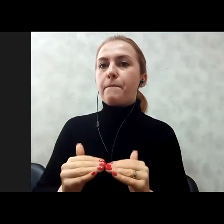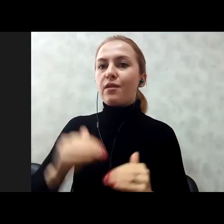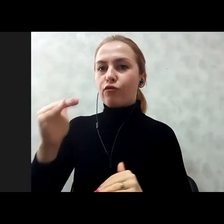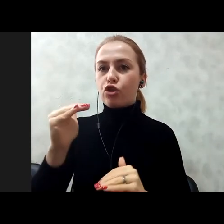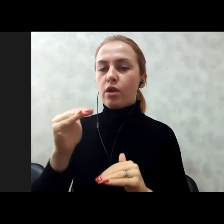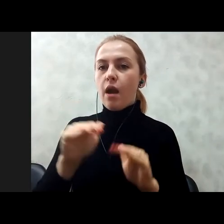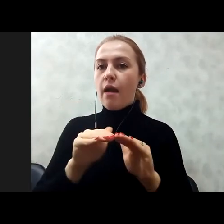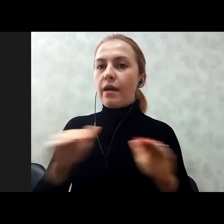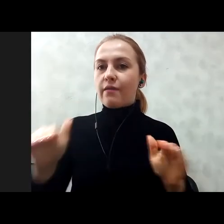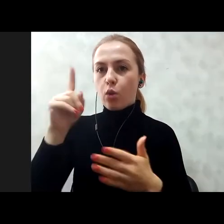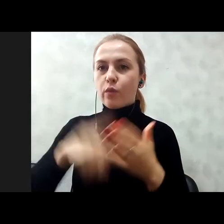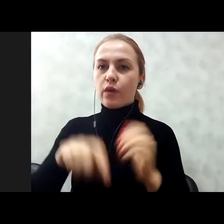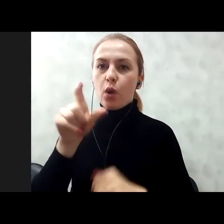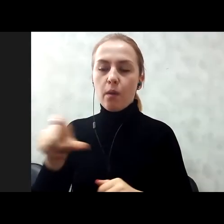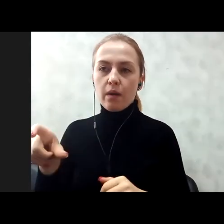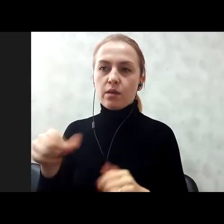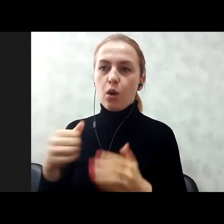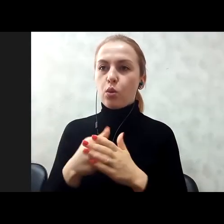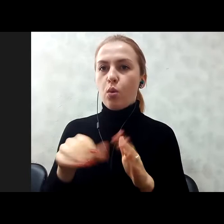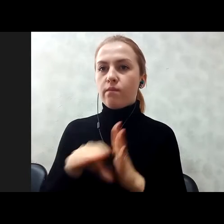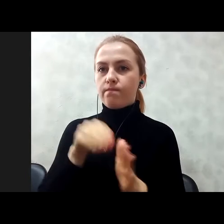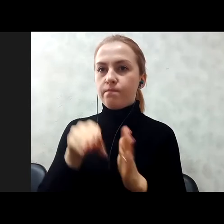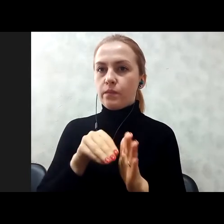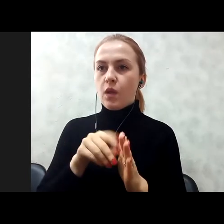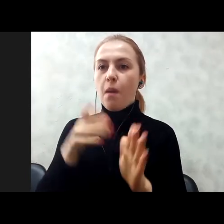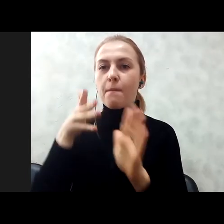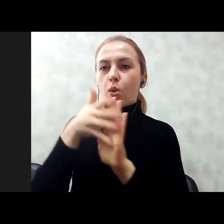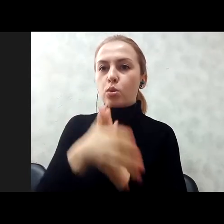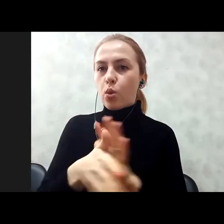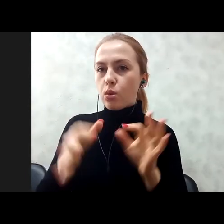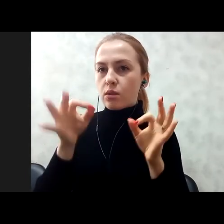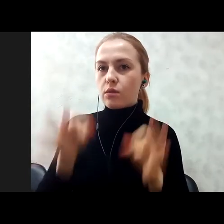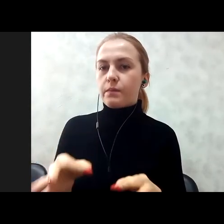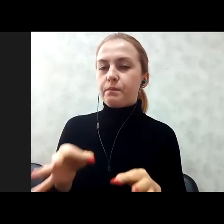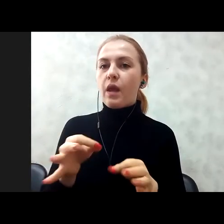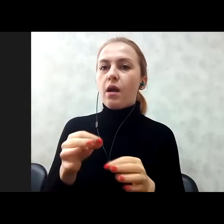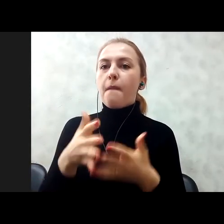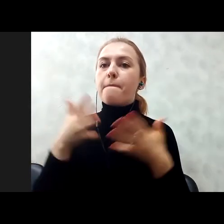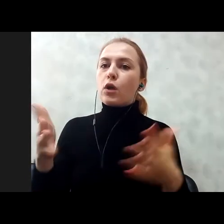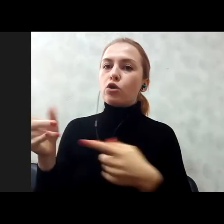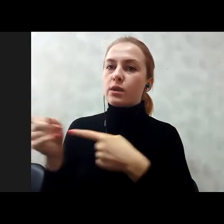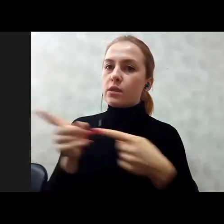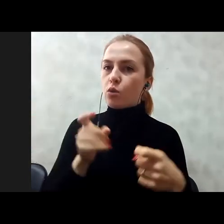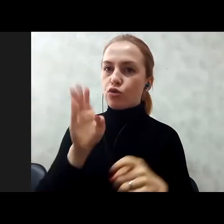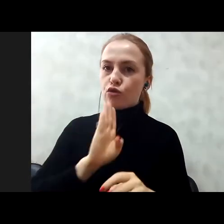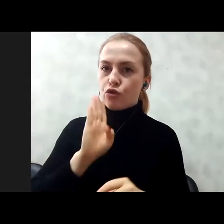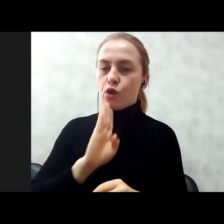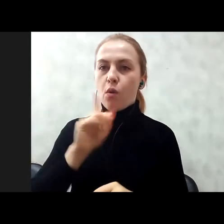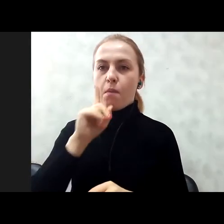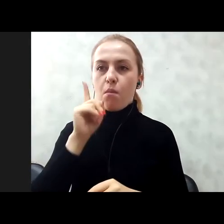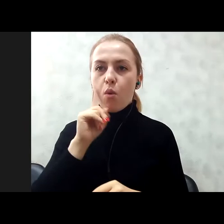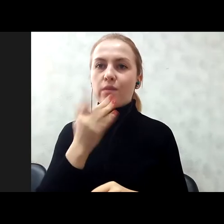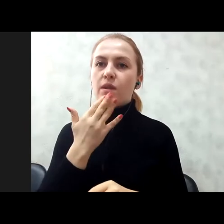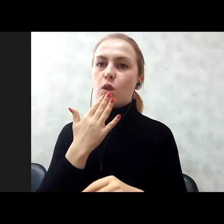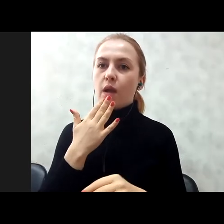confidence of the public in the results of the elections and the electoral processes, better engagement